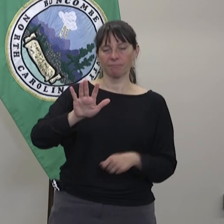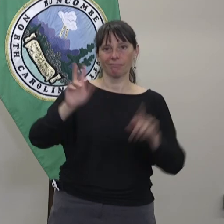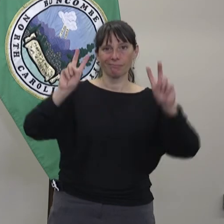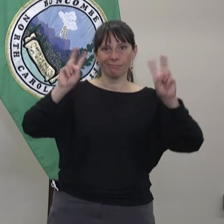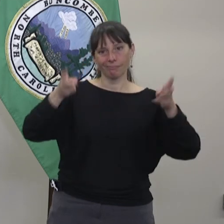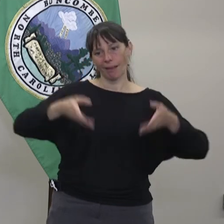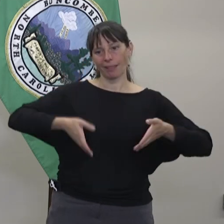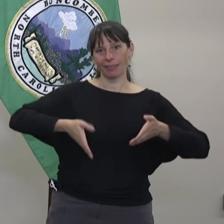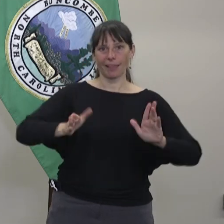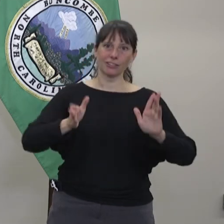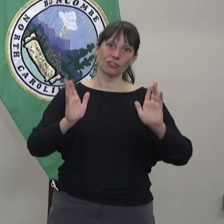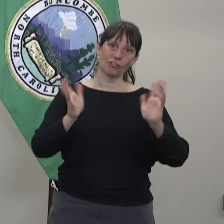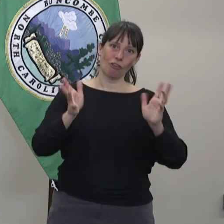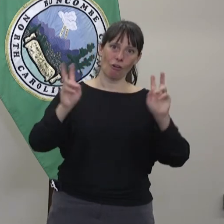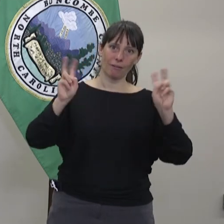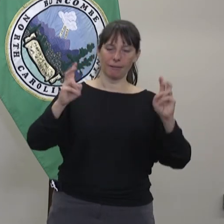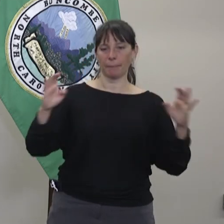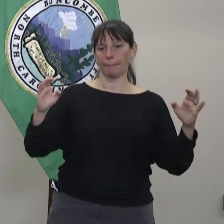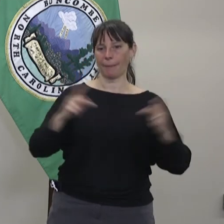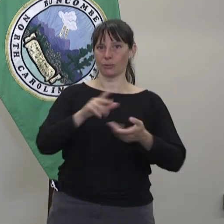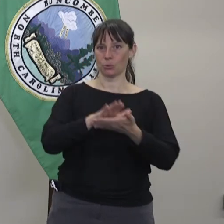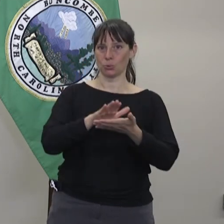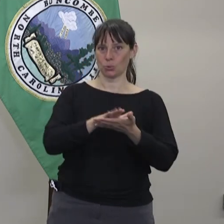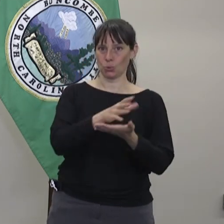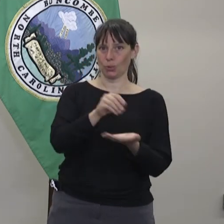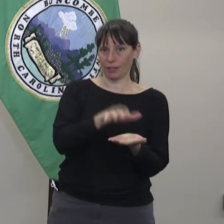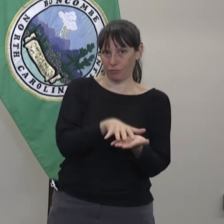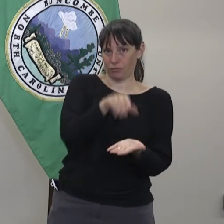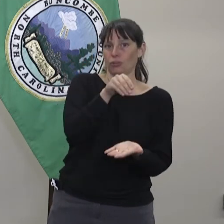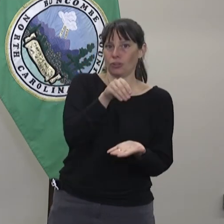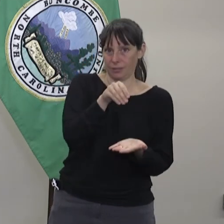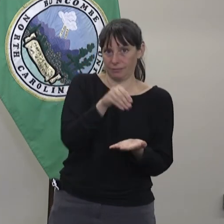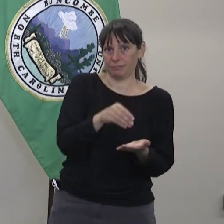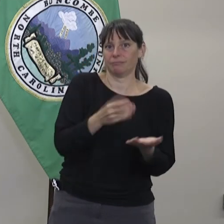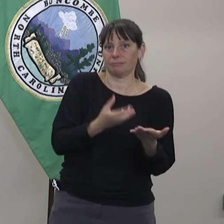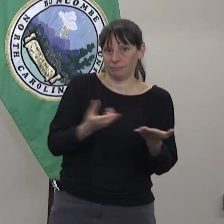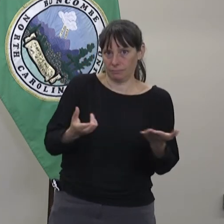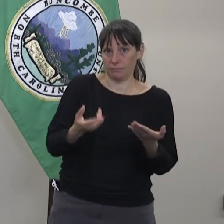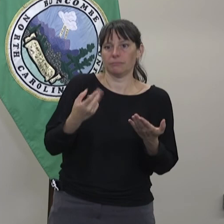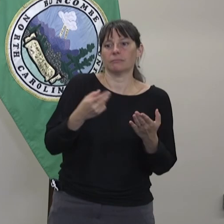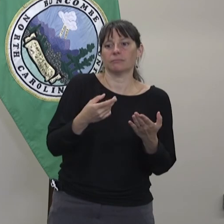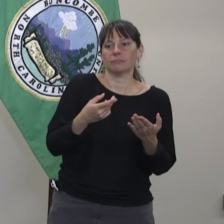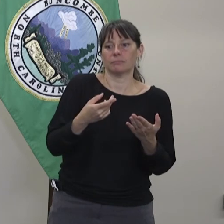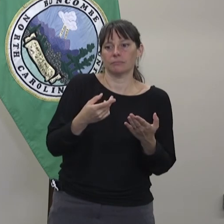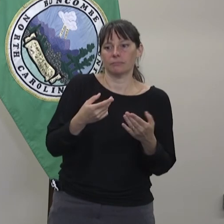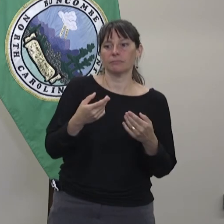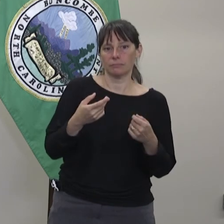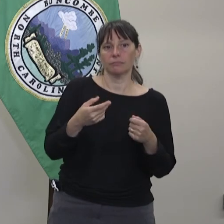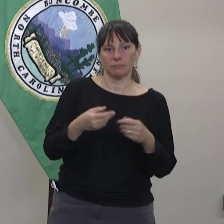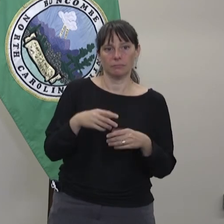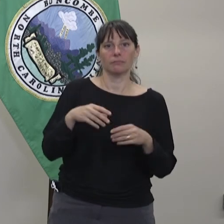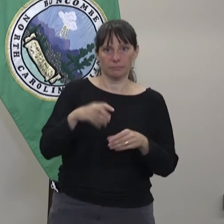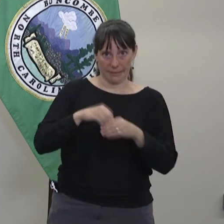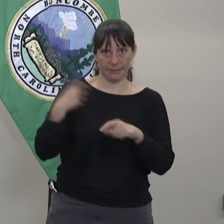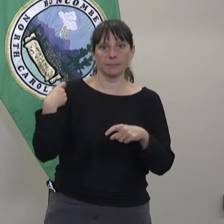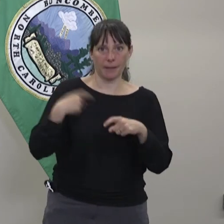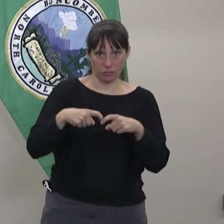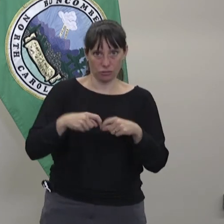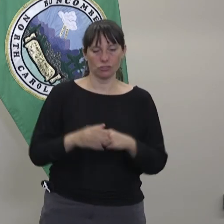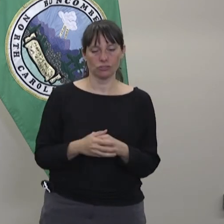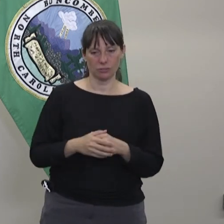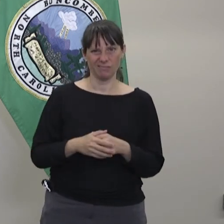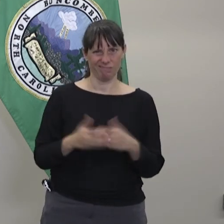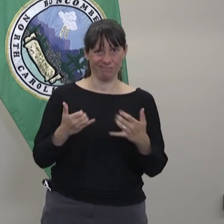Espanol. As we face the challenges of remote learning, students, educators, parents, and